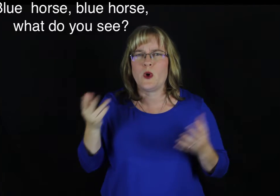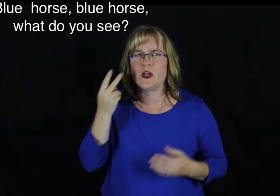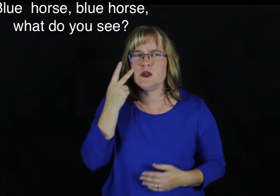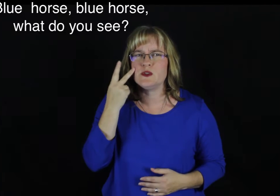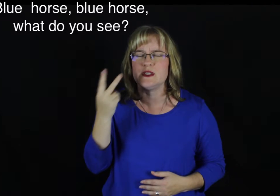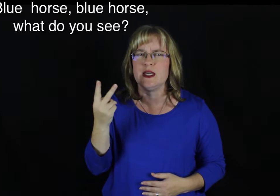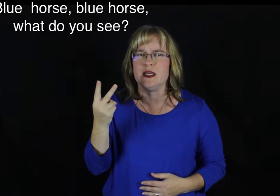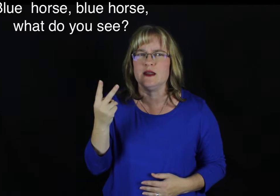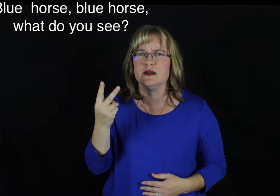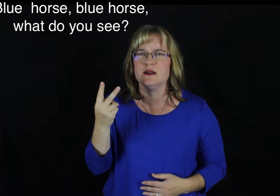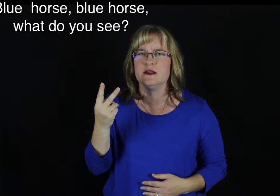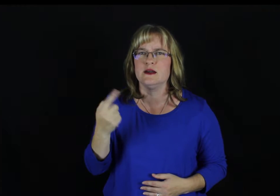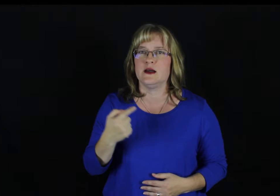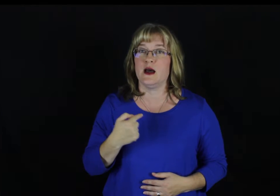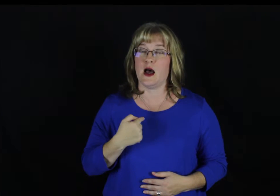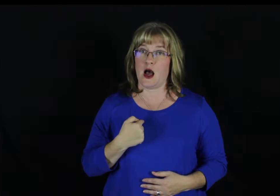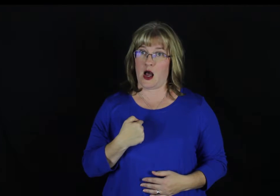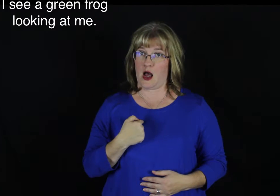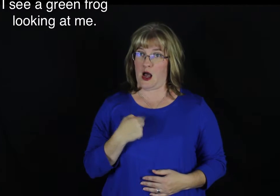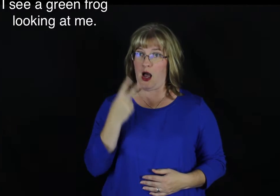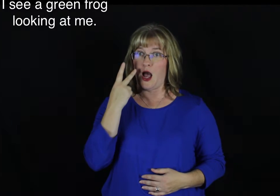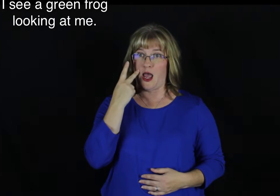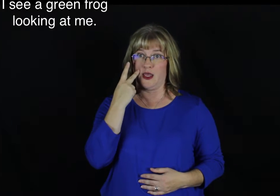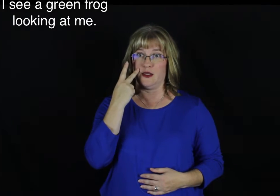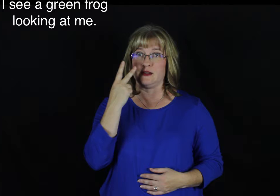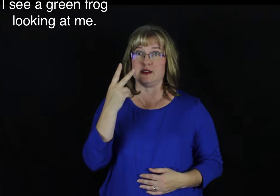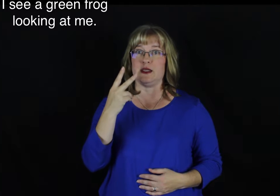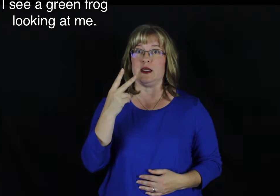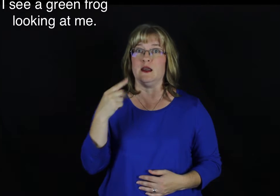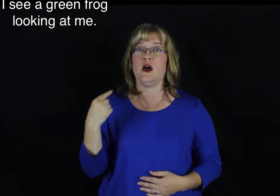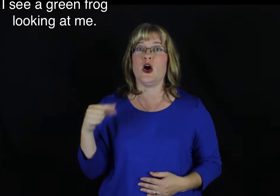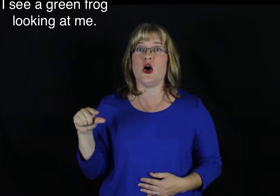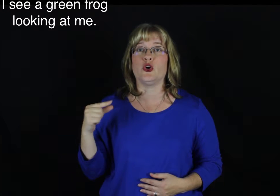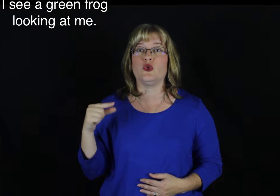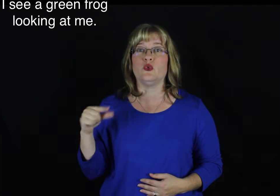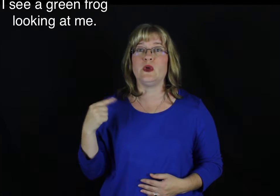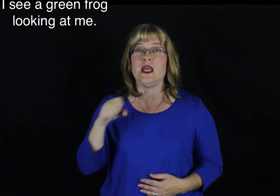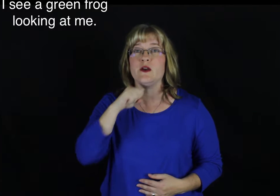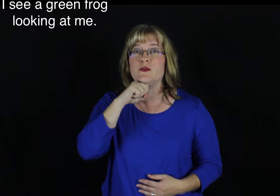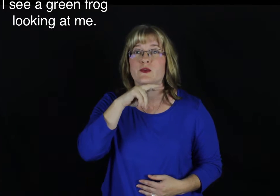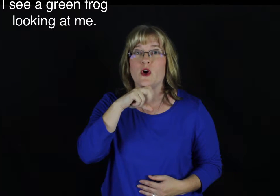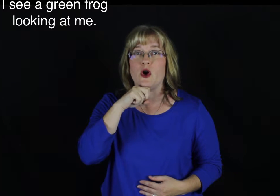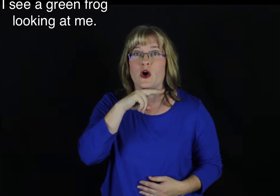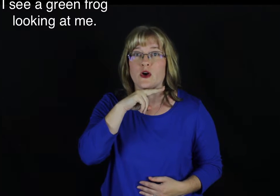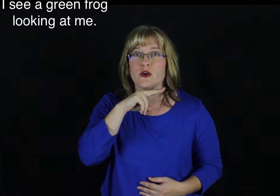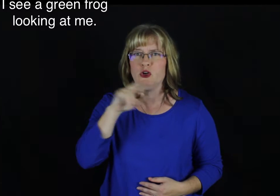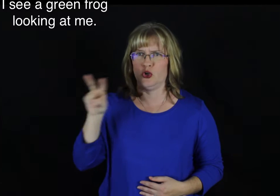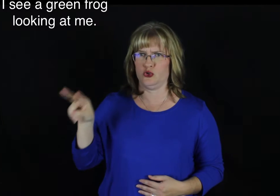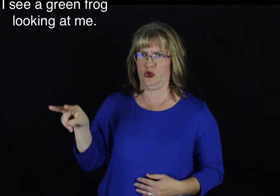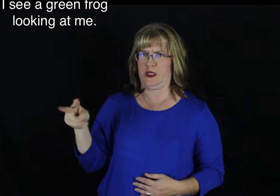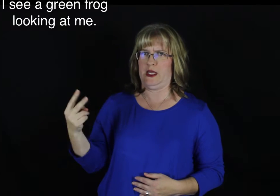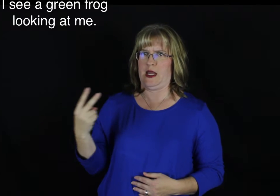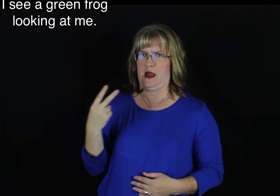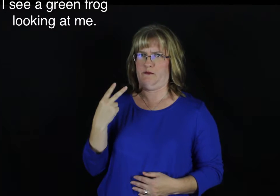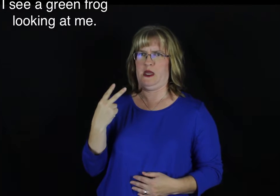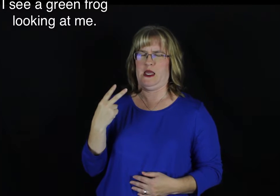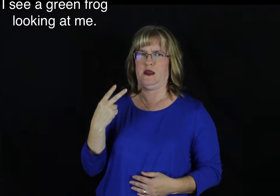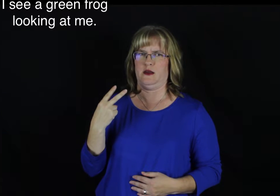what do you see? I see a green frog looking at me.